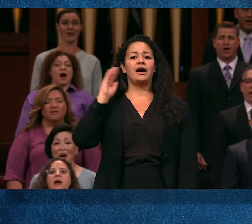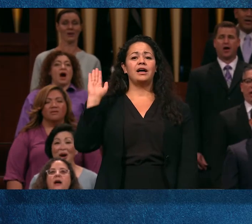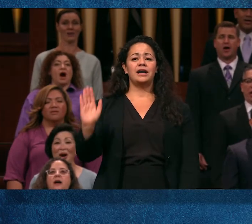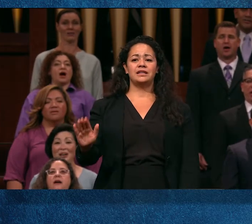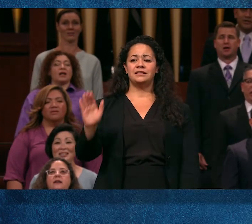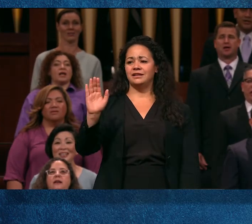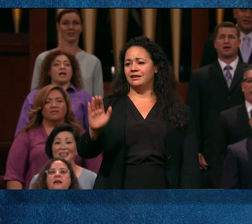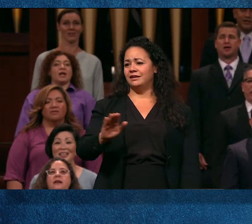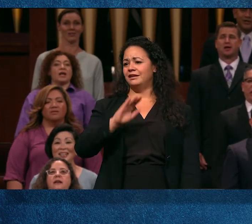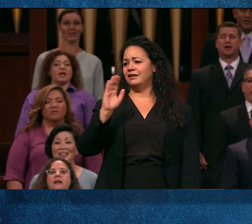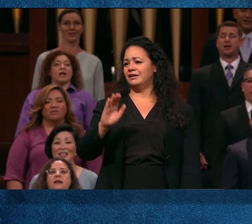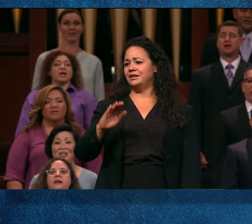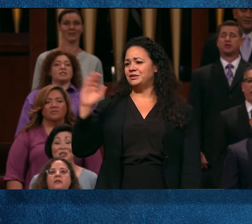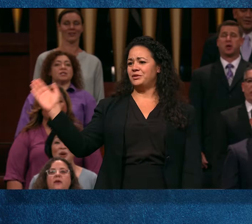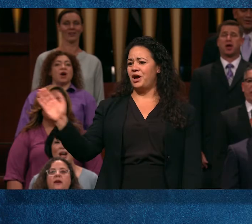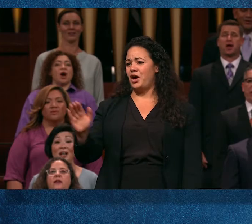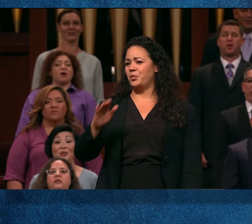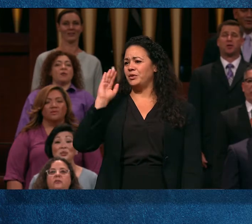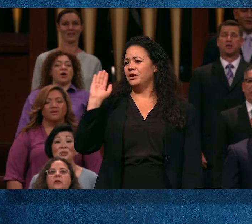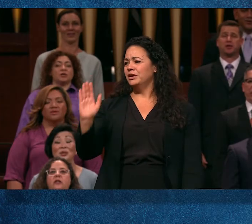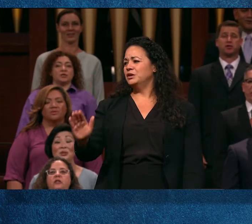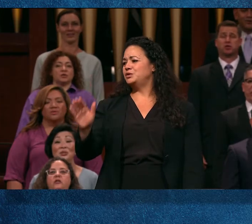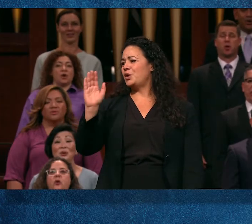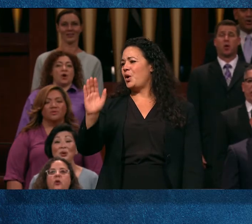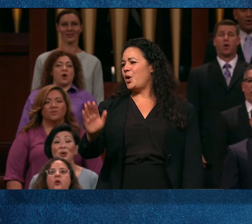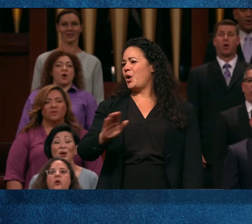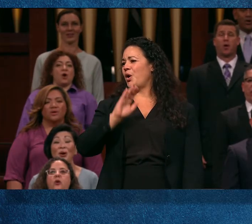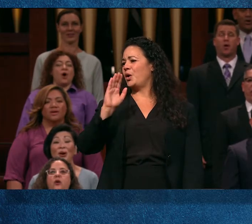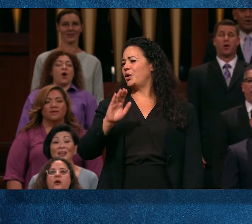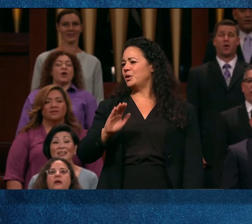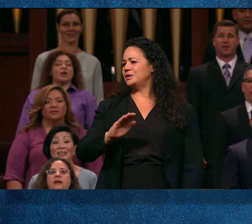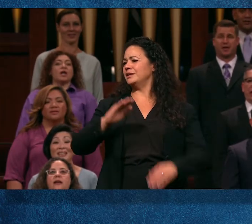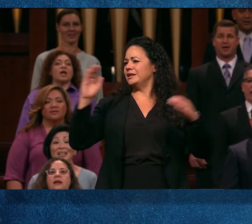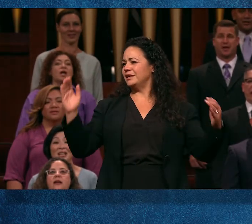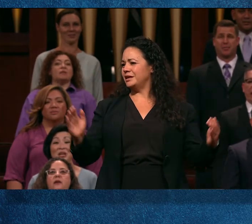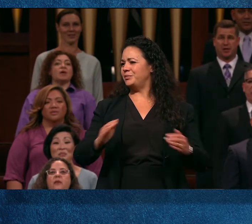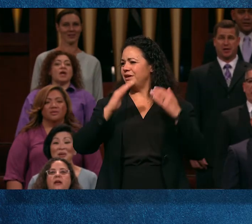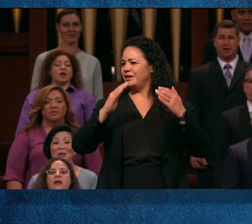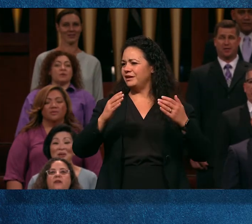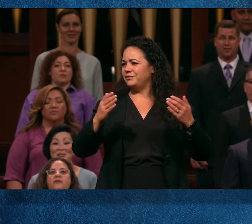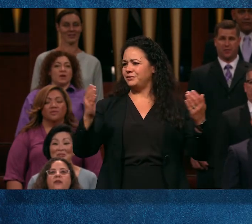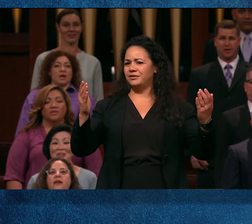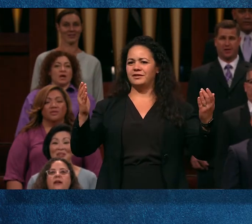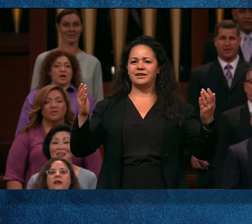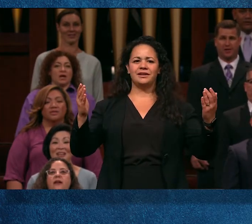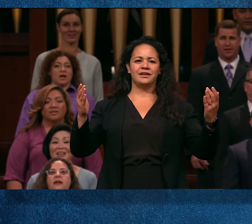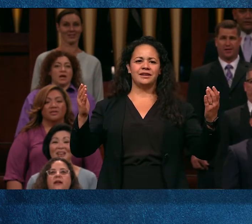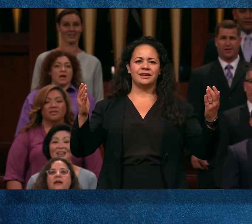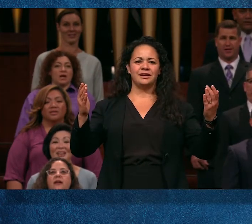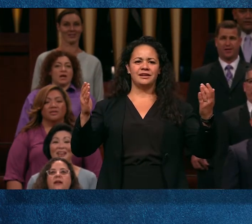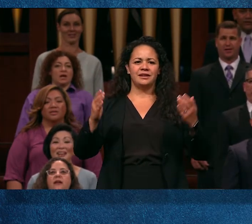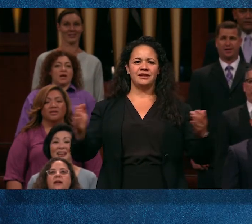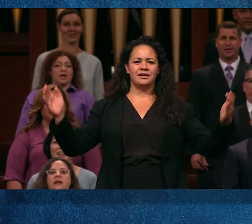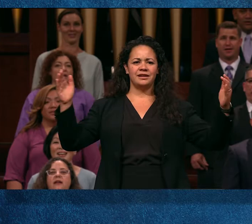But Israel will surely be free.